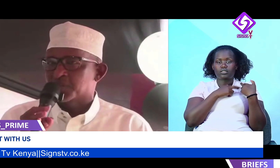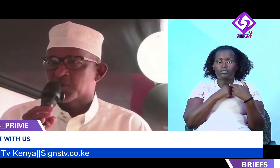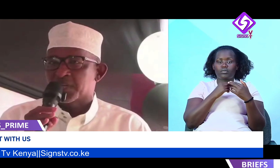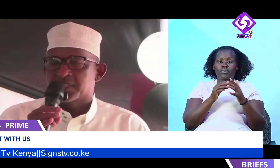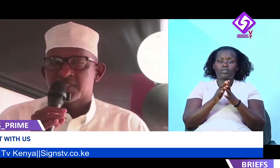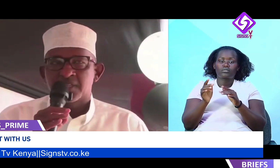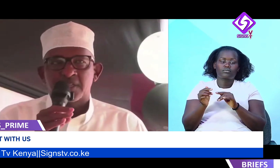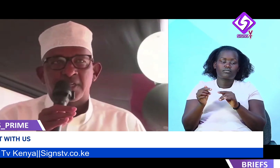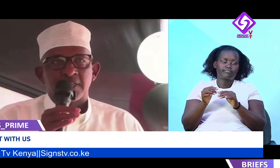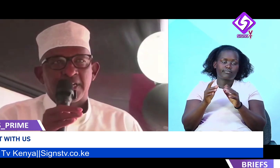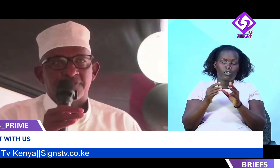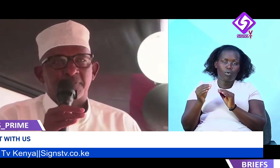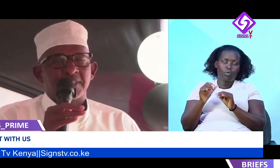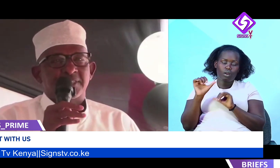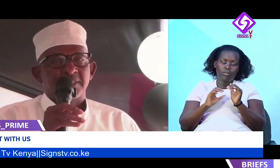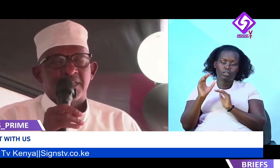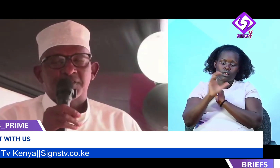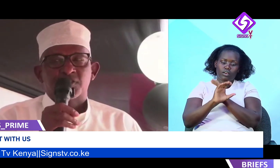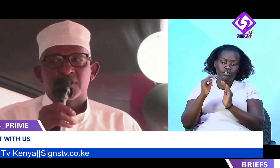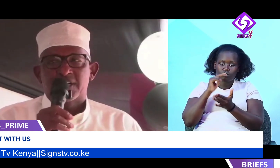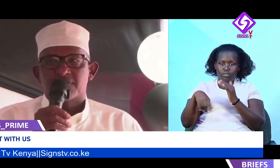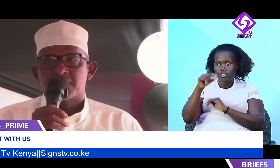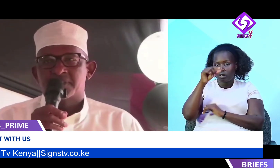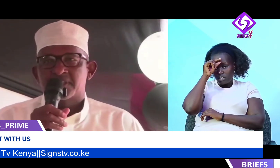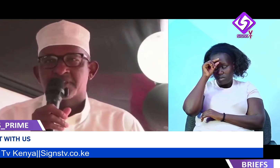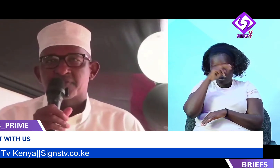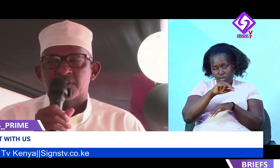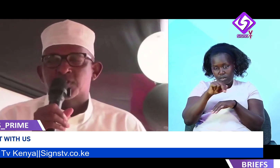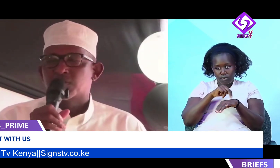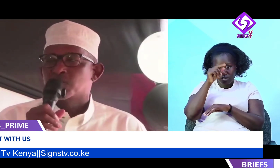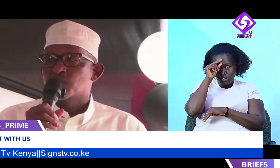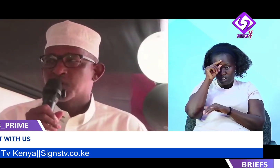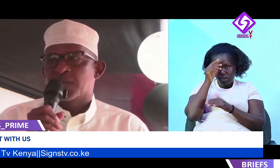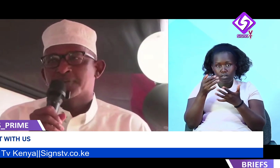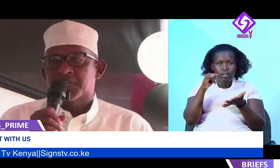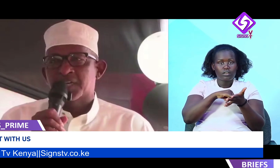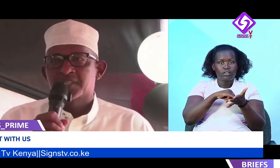sure that government, national government intervention, we will upscale it.